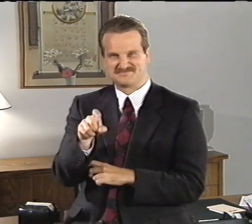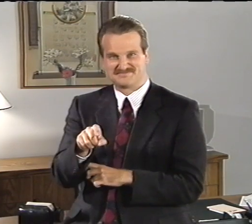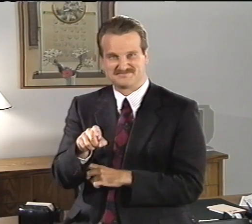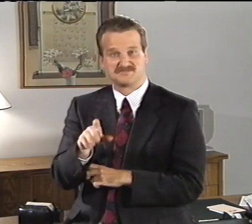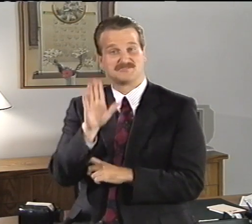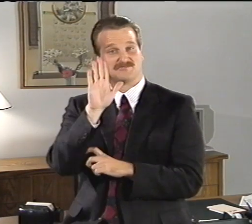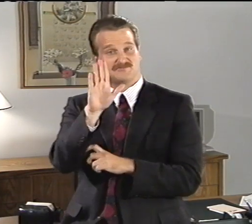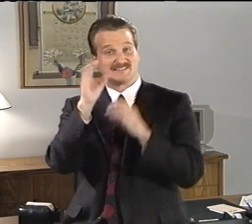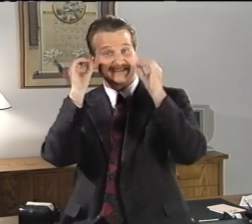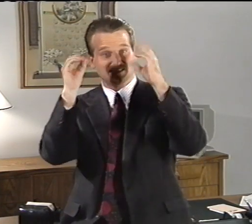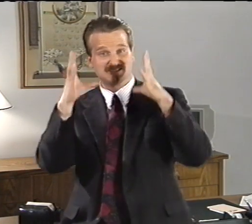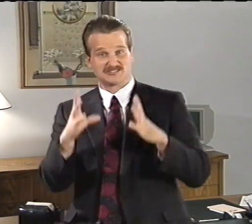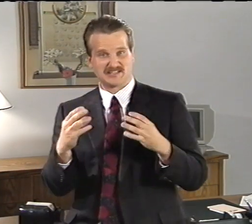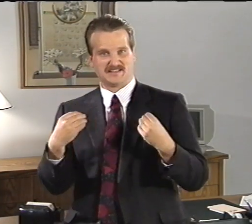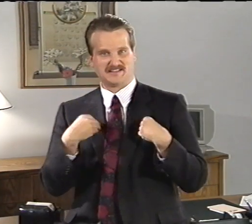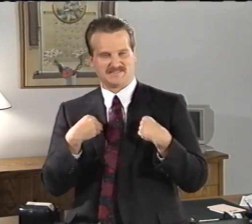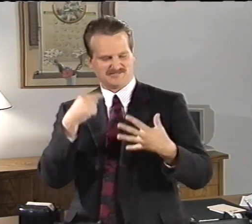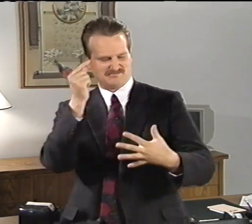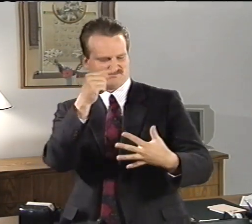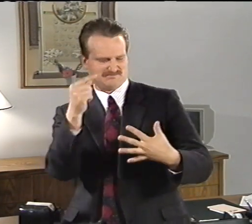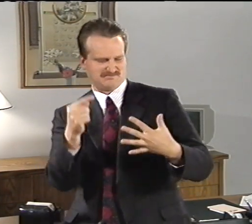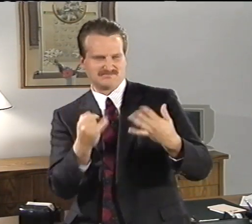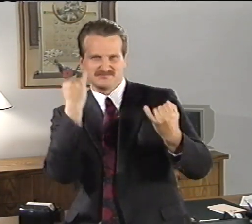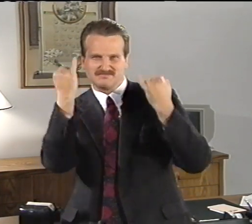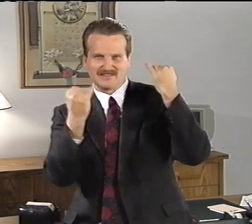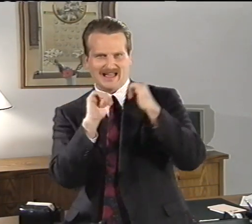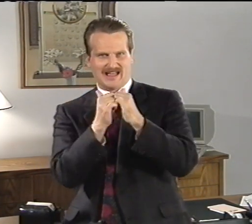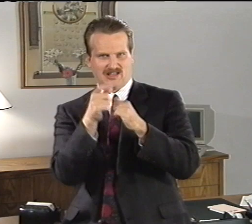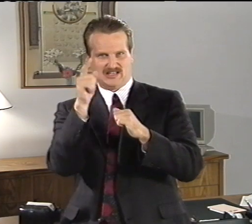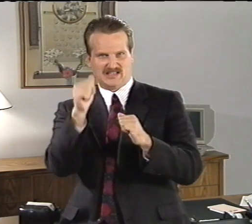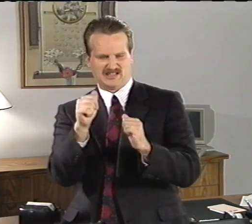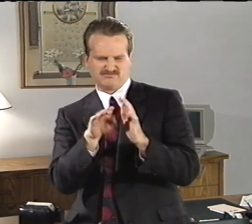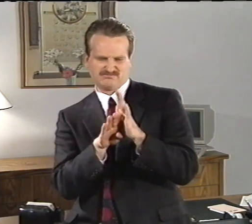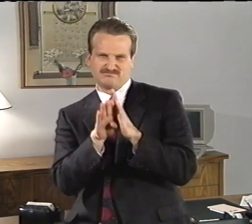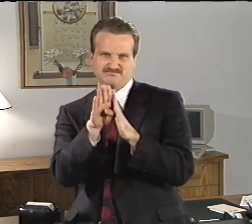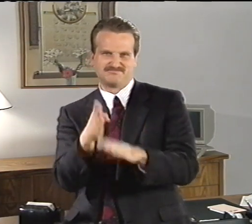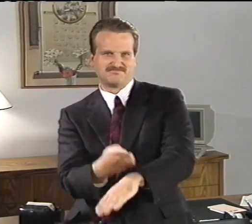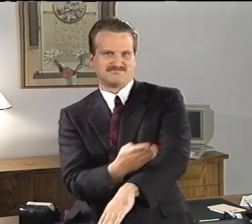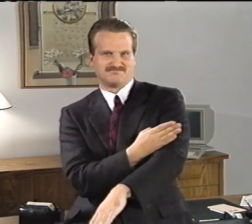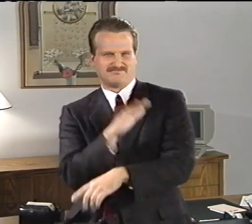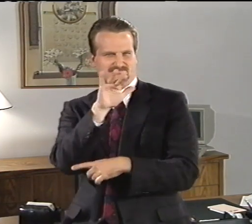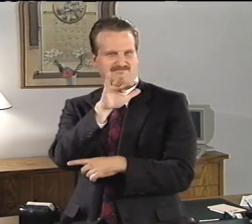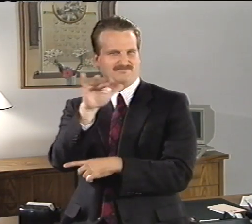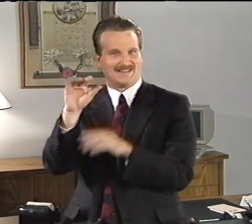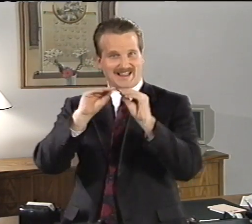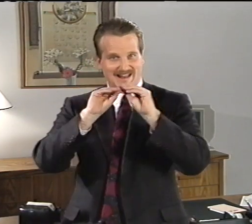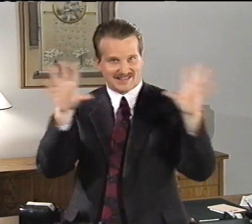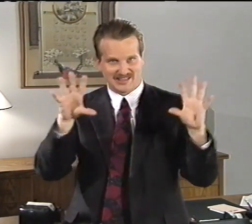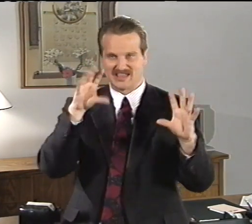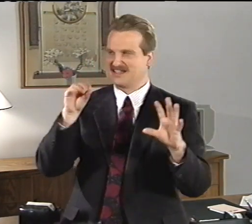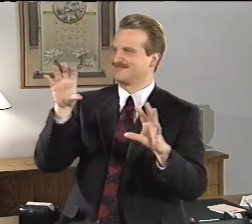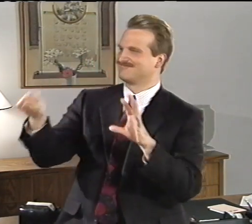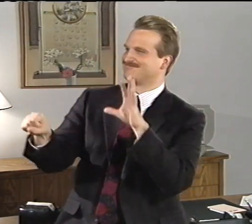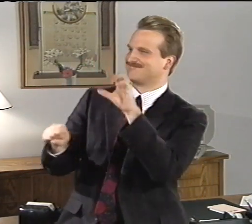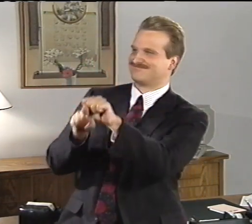be that way. Your teacher has many ideas for strategies on how you can improve those skills.